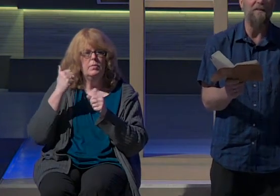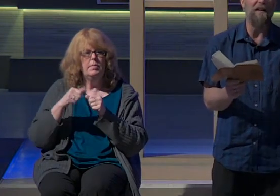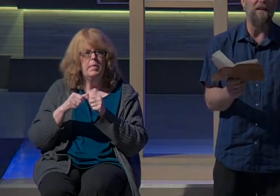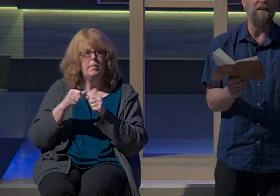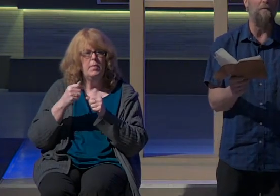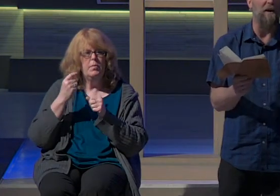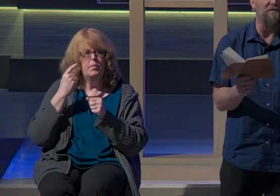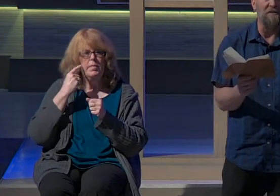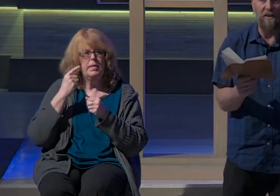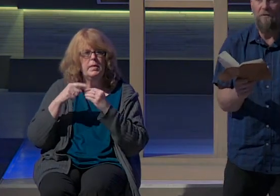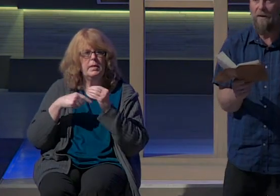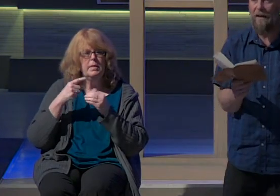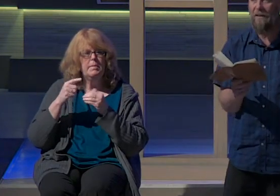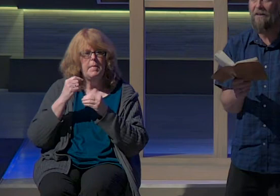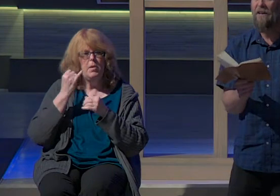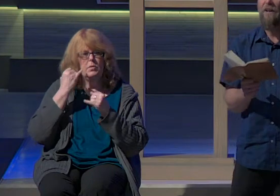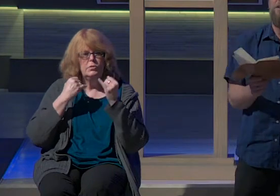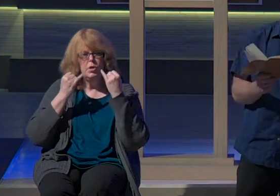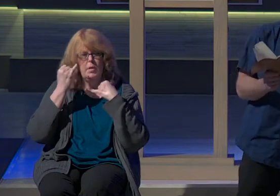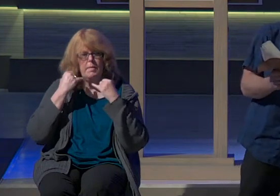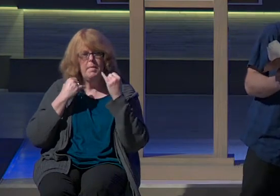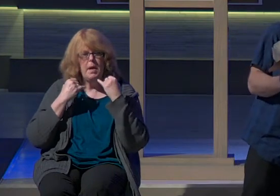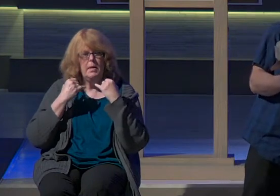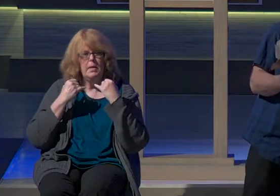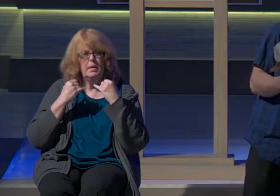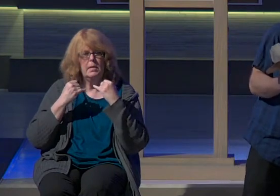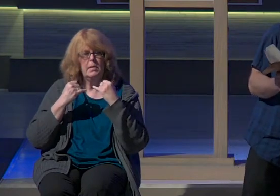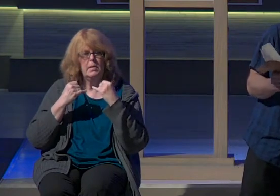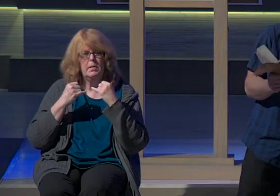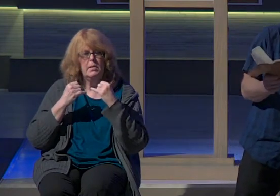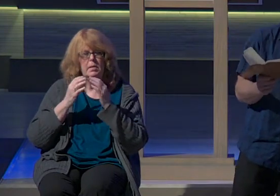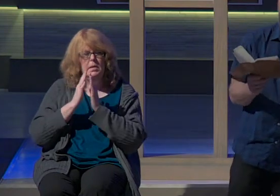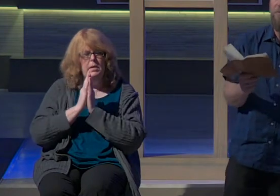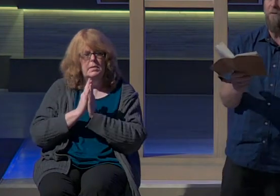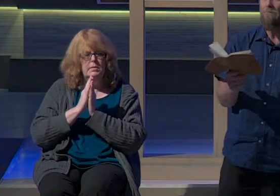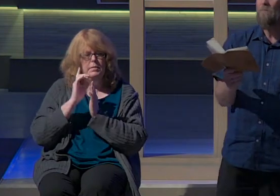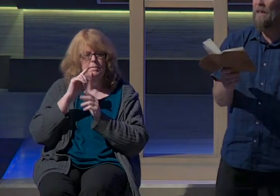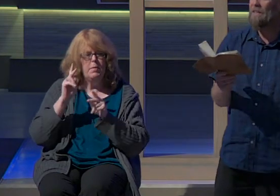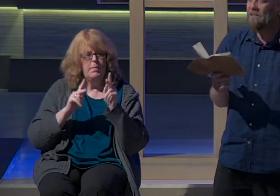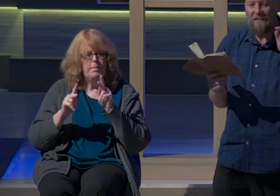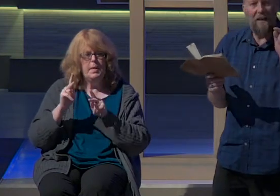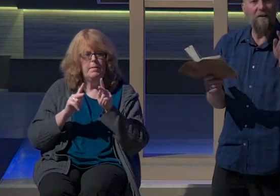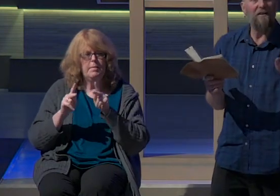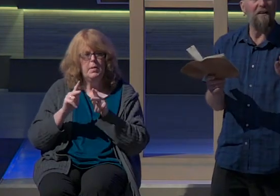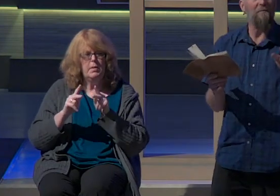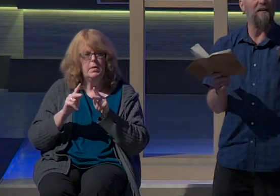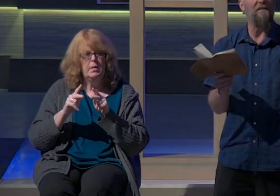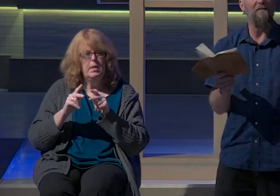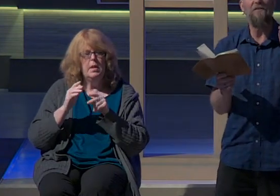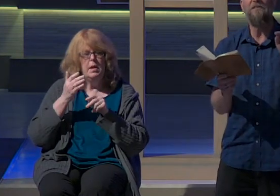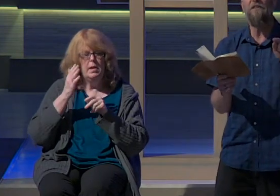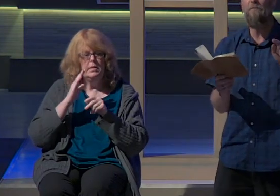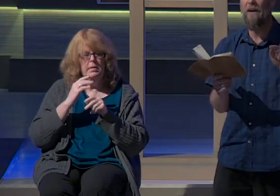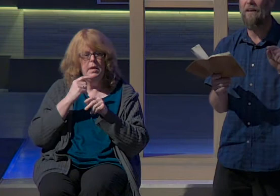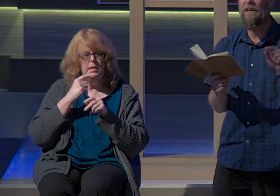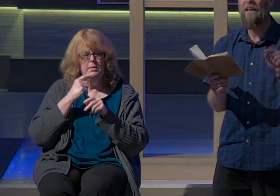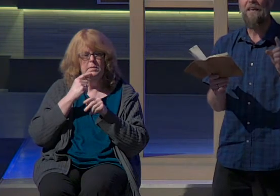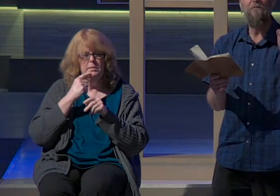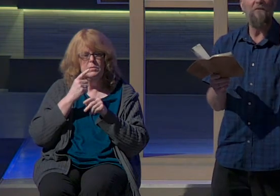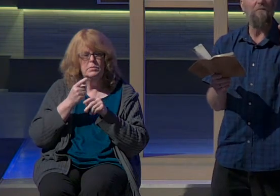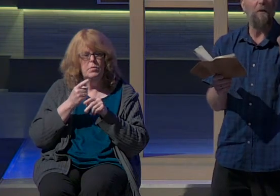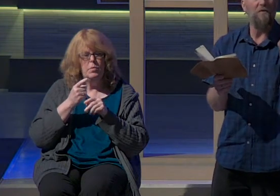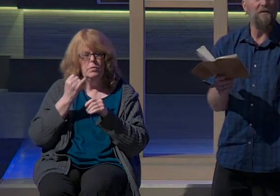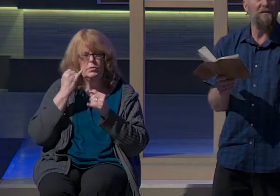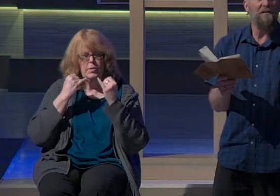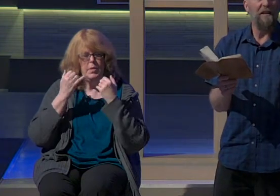are thinking about Jeremiah interceding for his people and that statement God made that, look, Jeremiah,